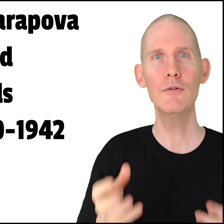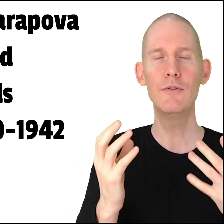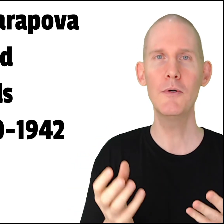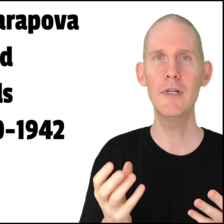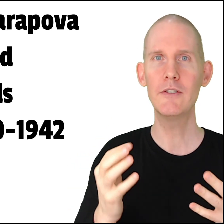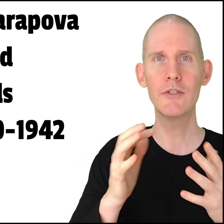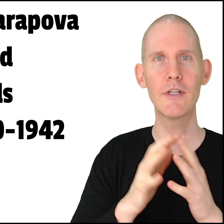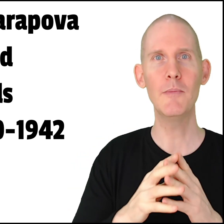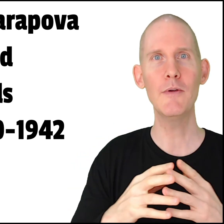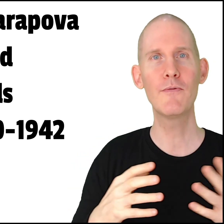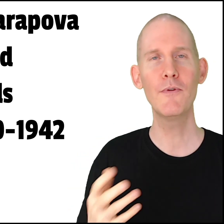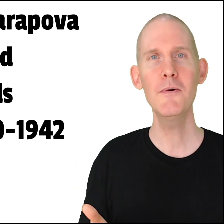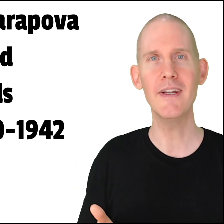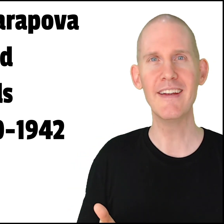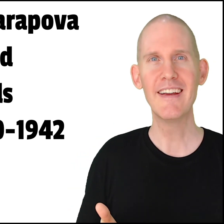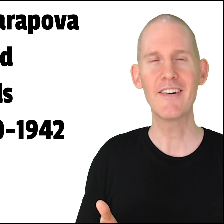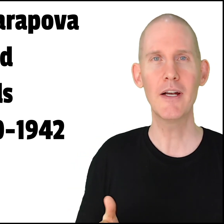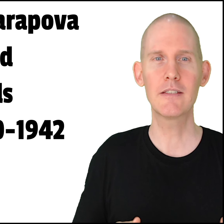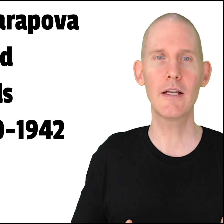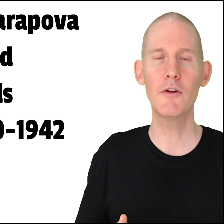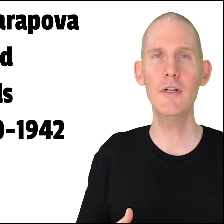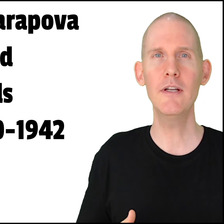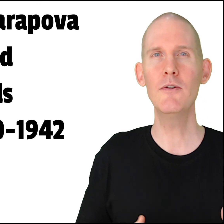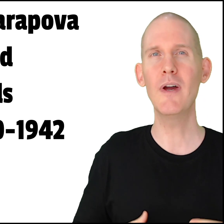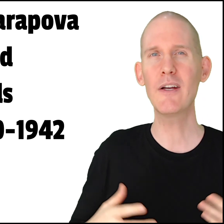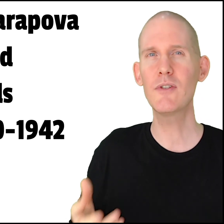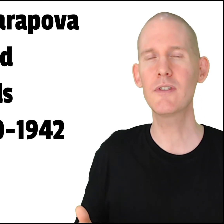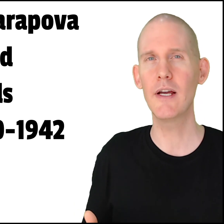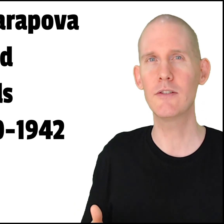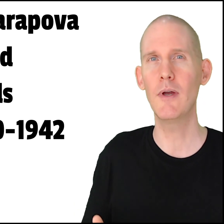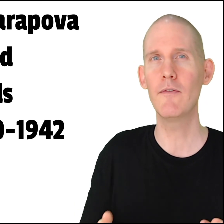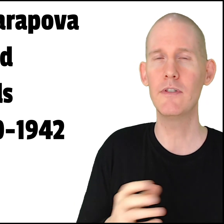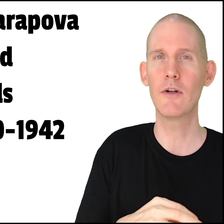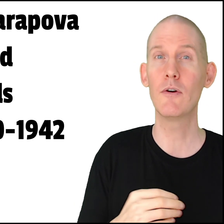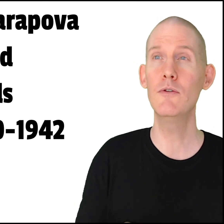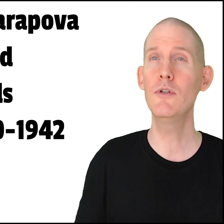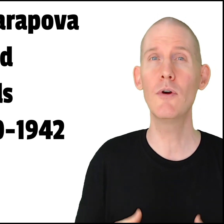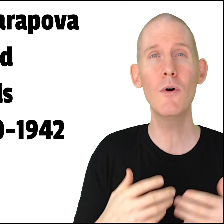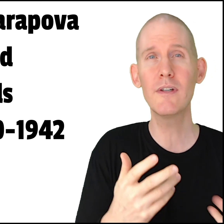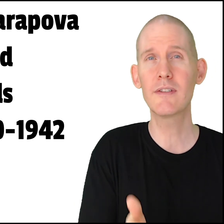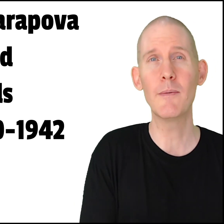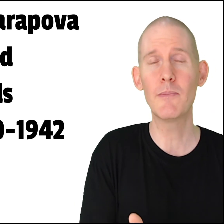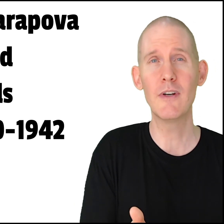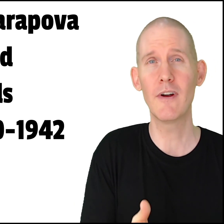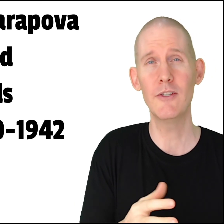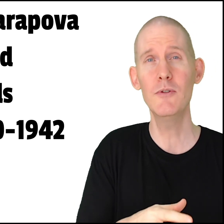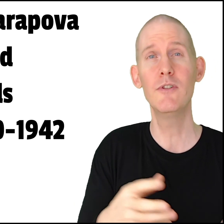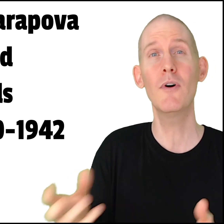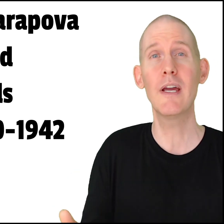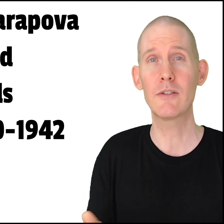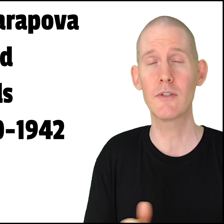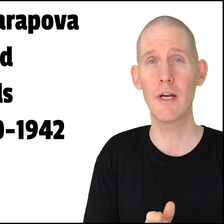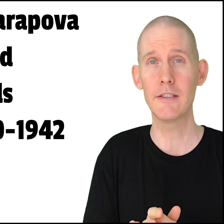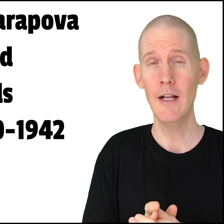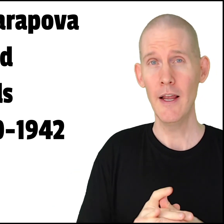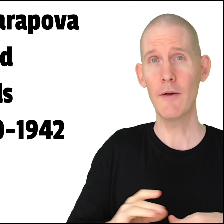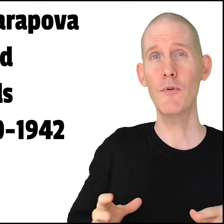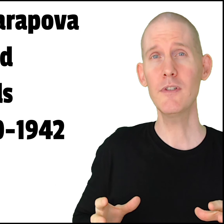do it, it's just gonna be fluid, right? It's like learning a new exercise that you haven't done, or a new yoga something, or a yoga exercise. At first,